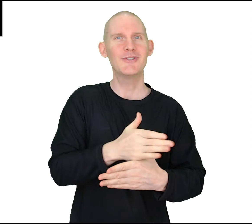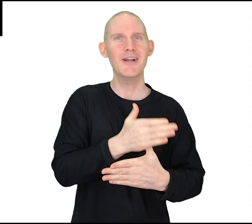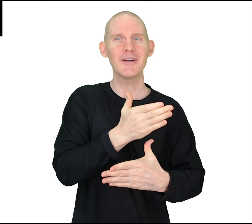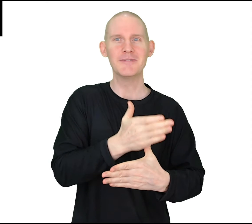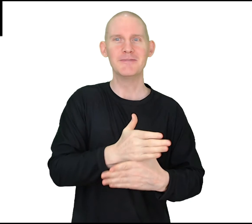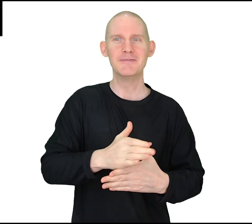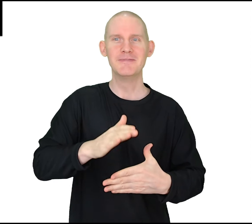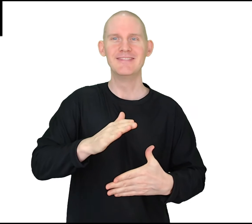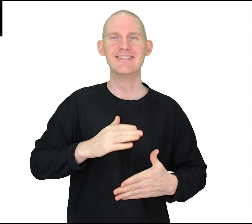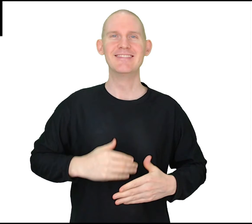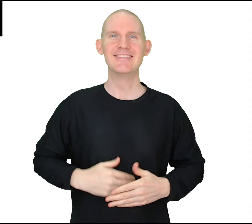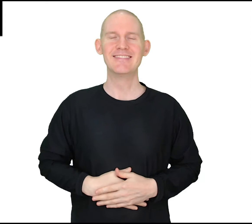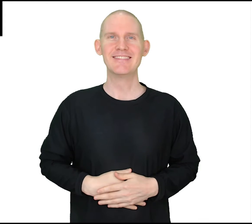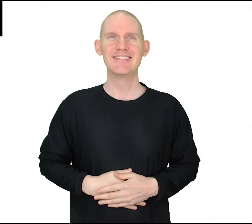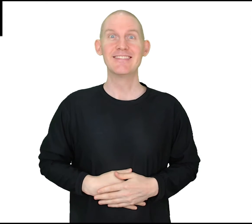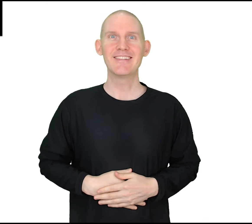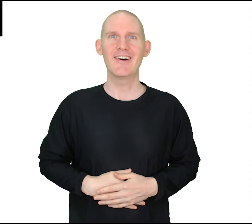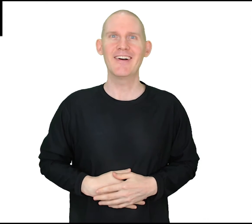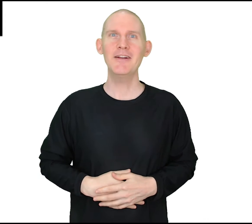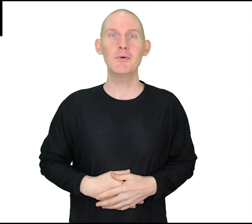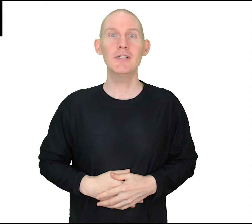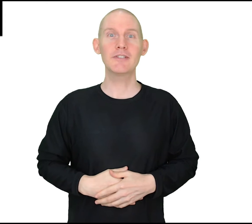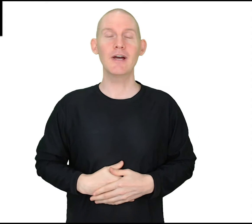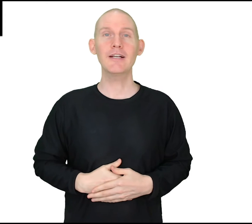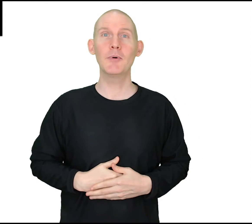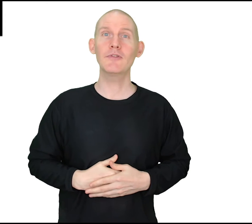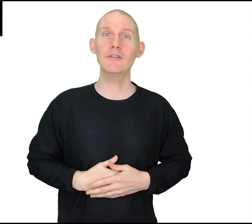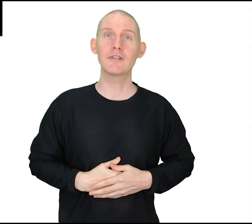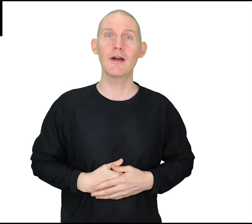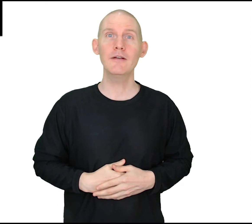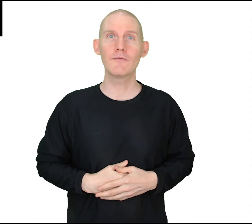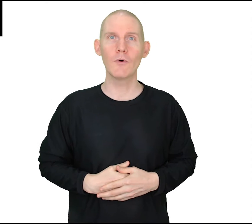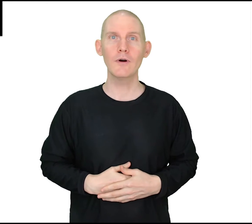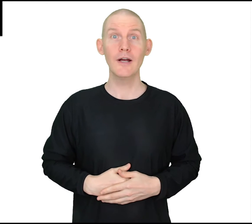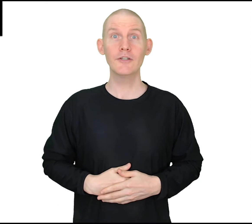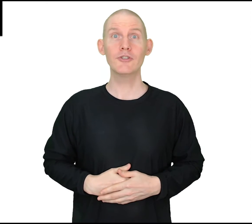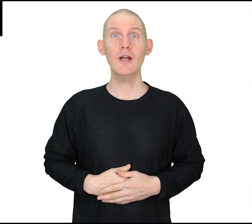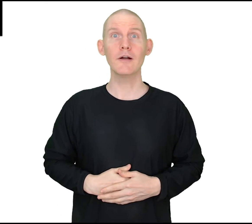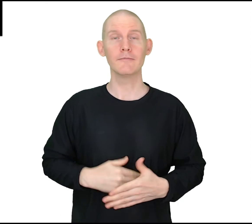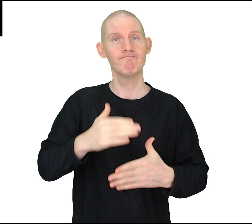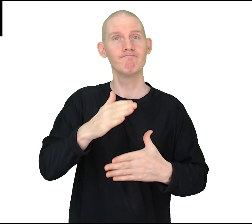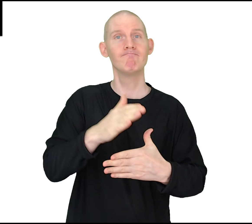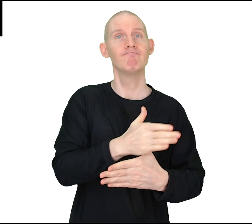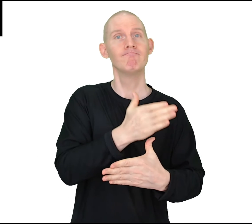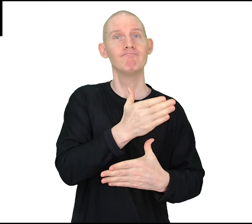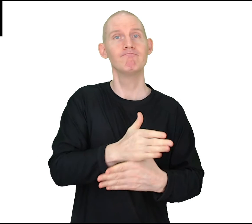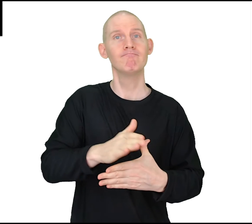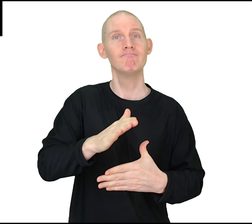Share. All right, we just talked about the sign for share.